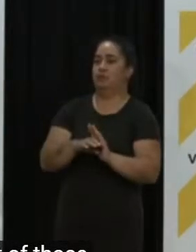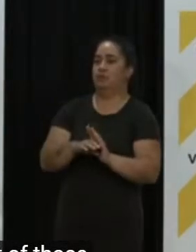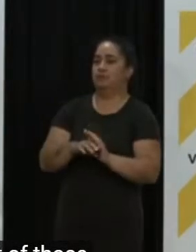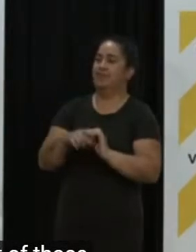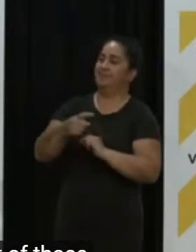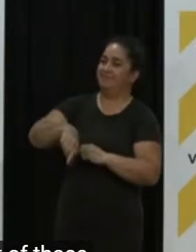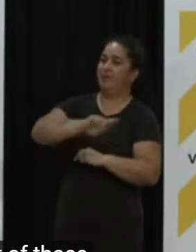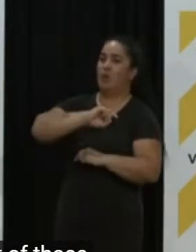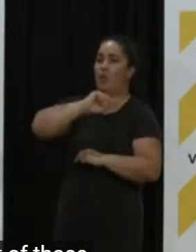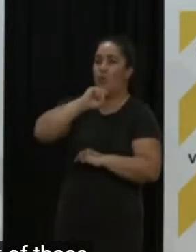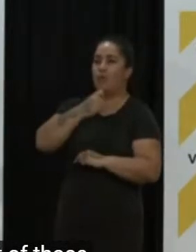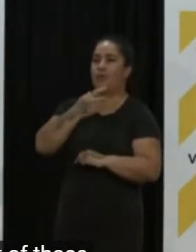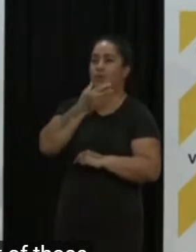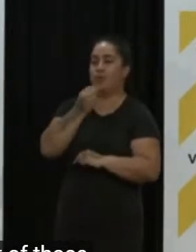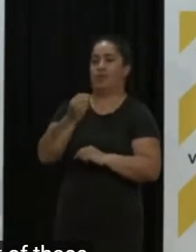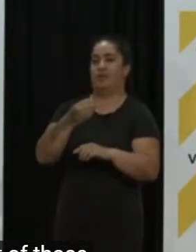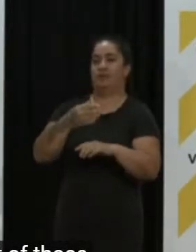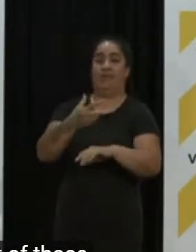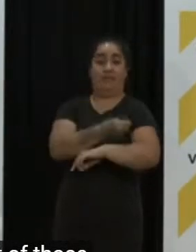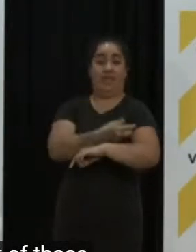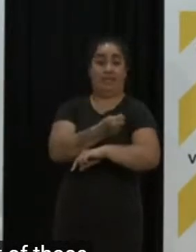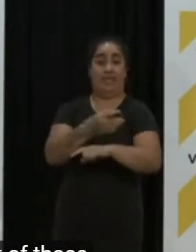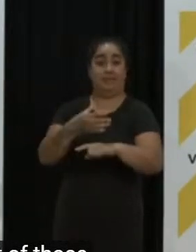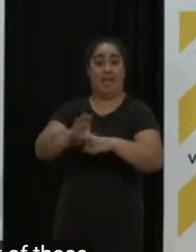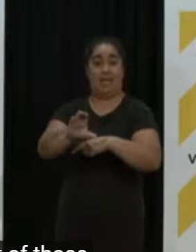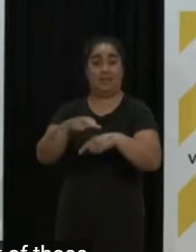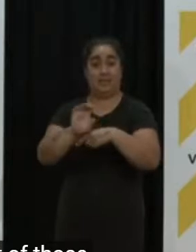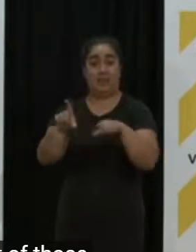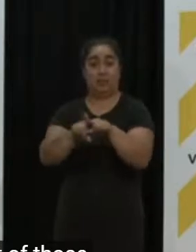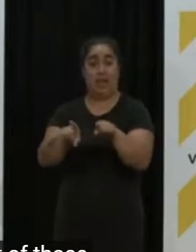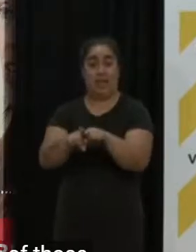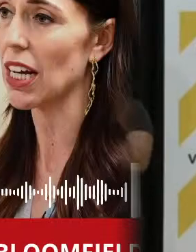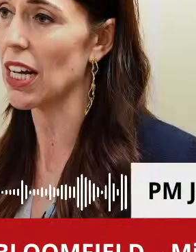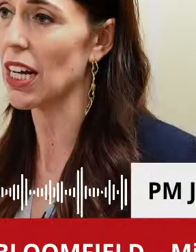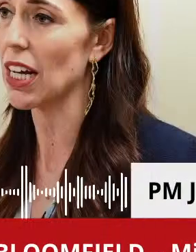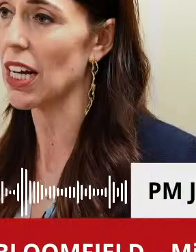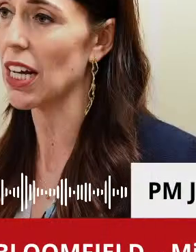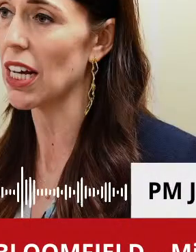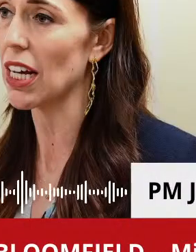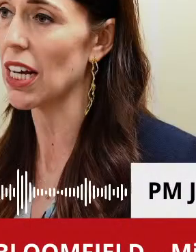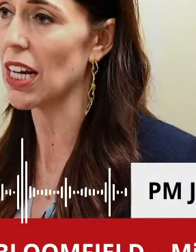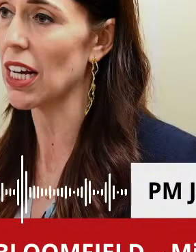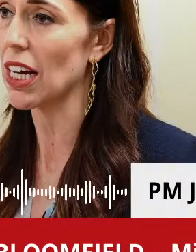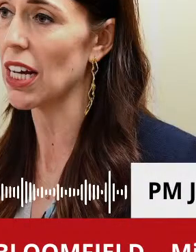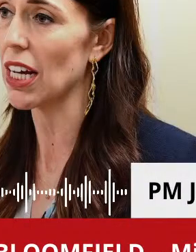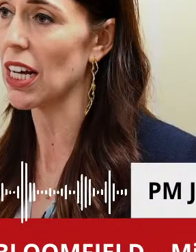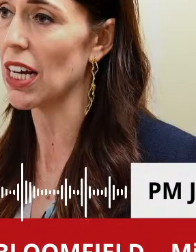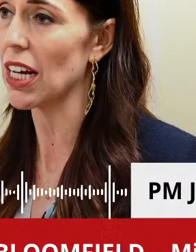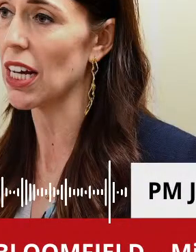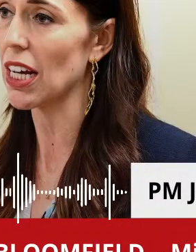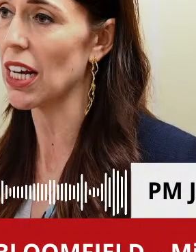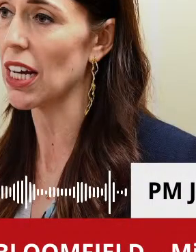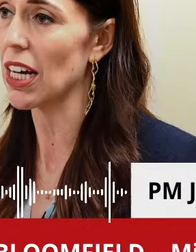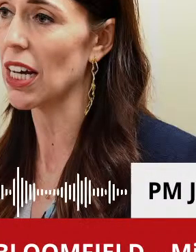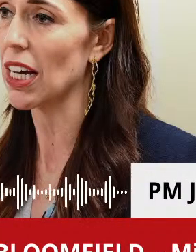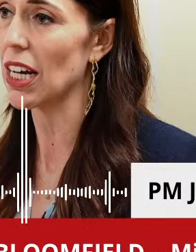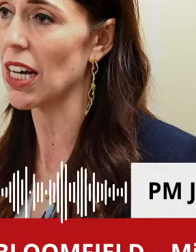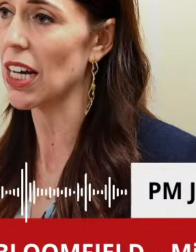are unvaccinated as well. Okay, I will come.